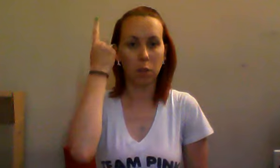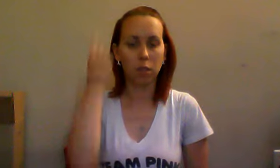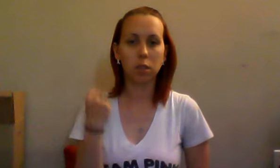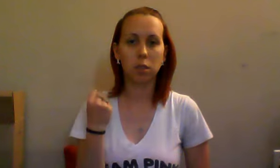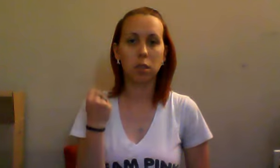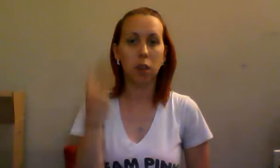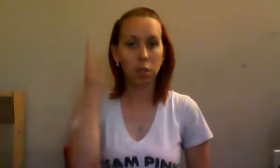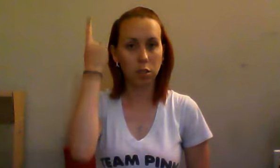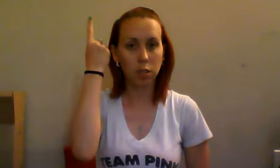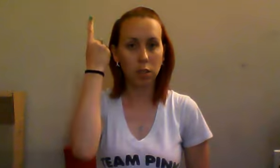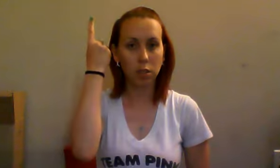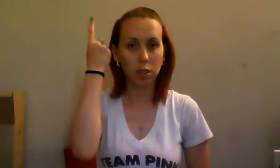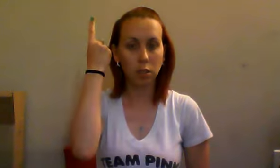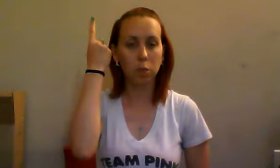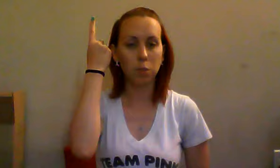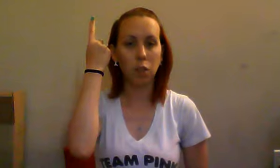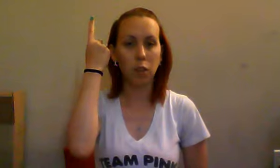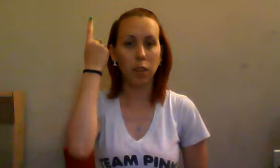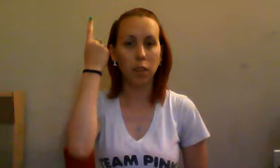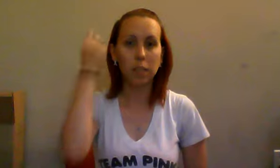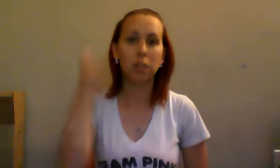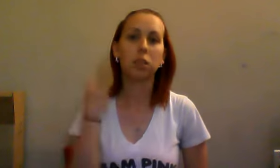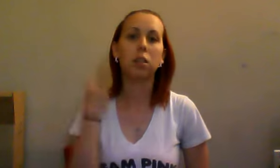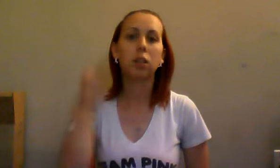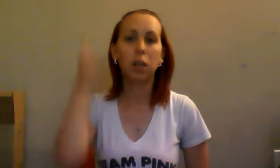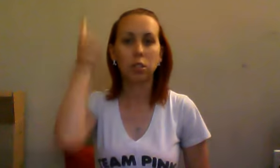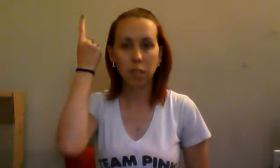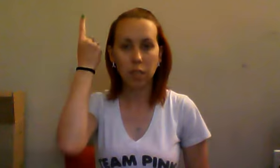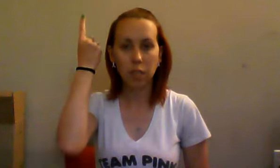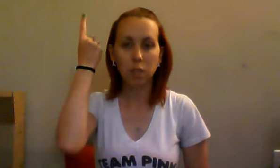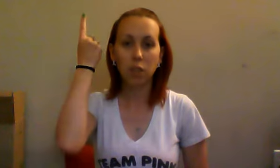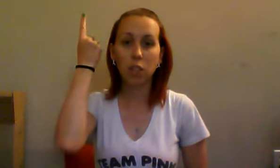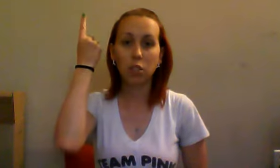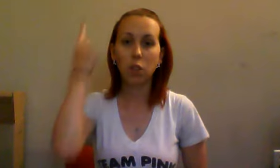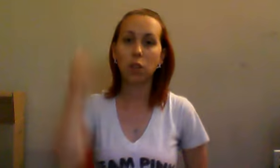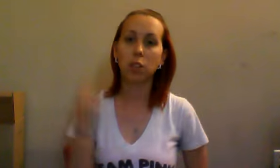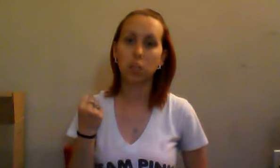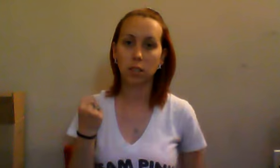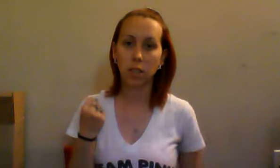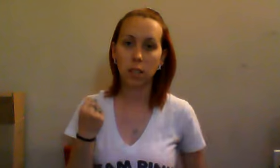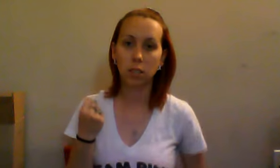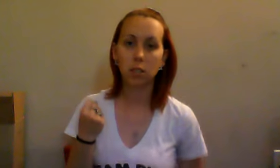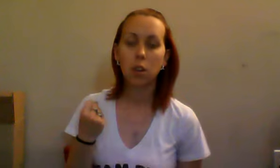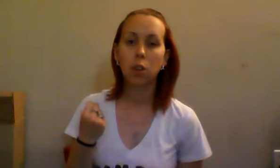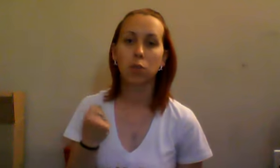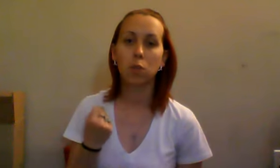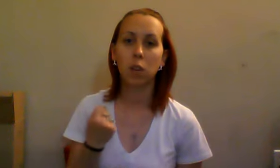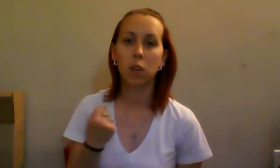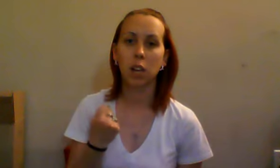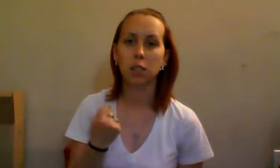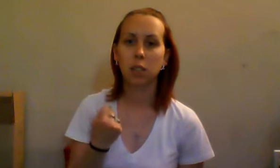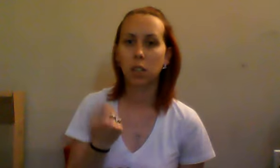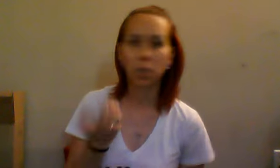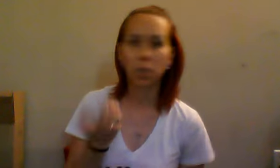upwards. Understand. Almost like you have an idea. Understand. And if they don't understand, or if you want to ask, do you